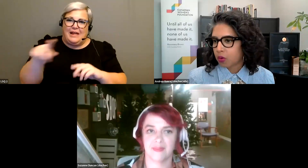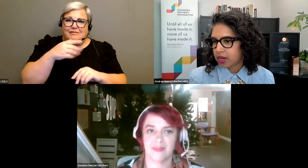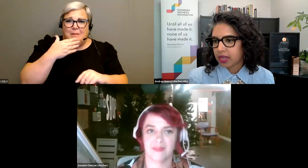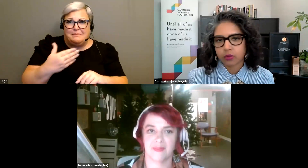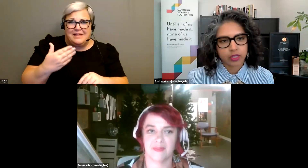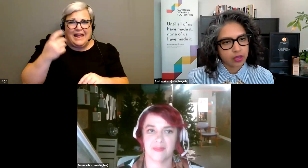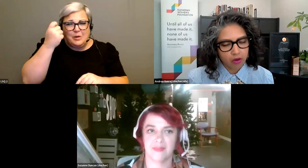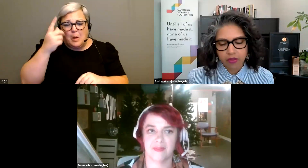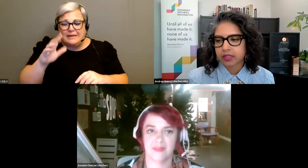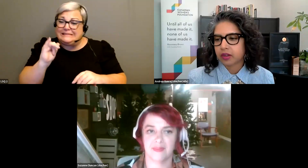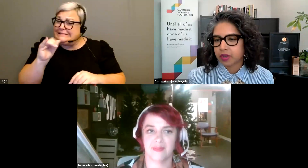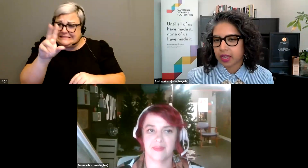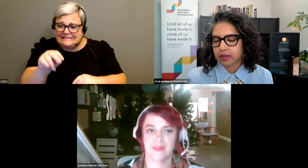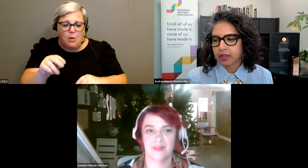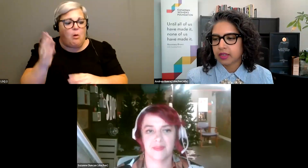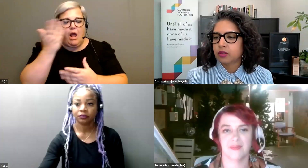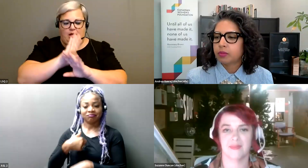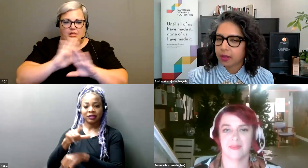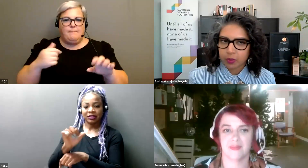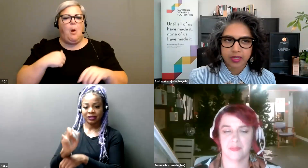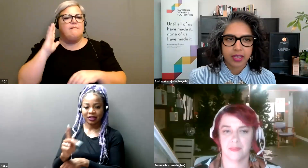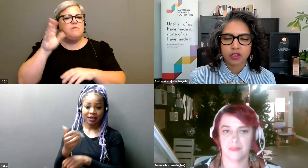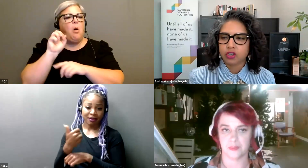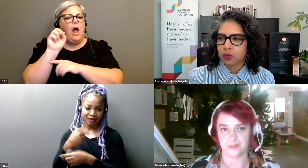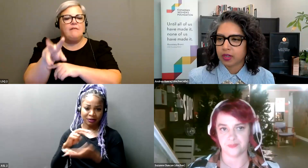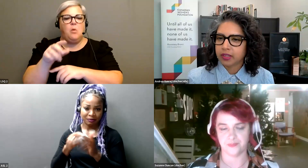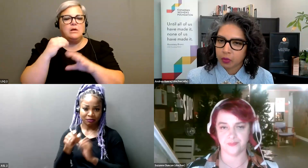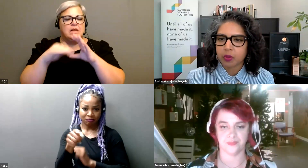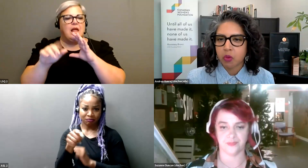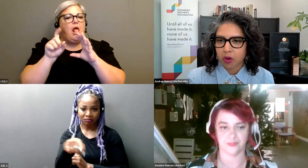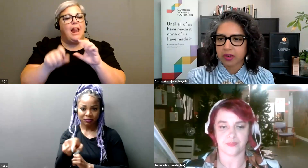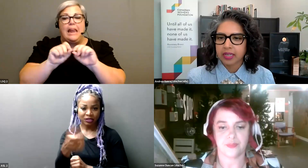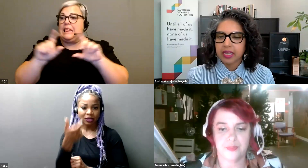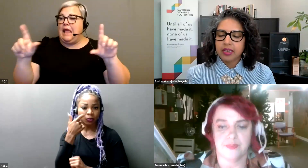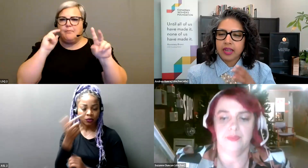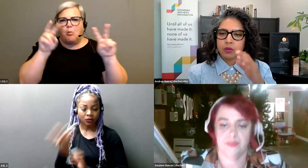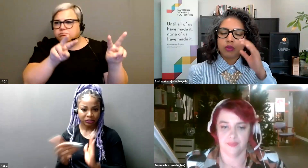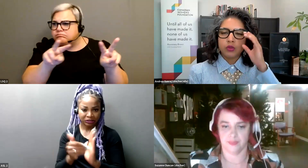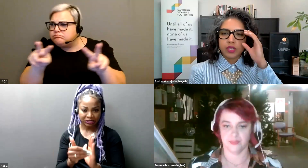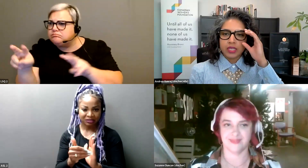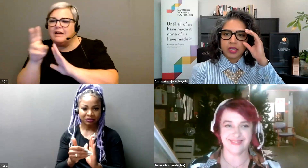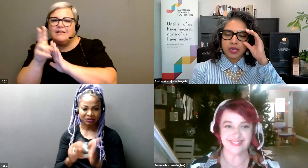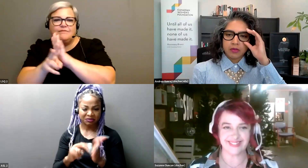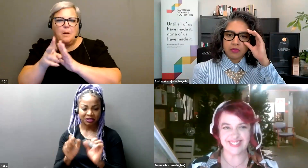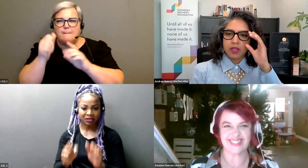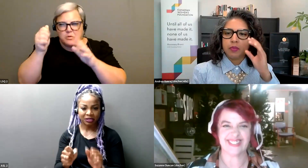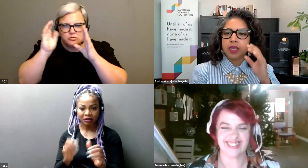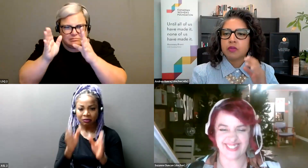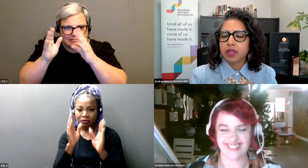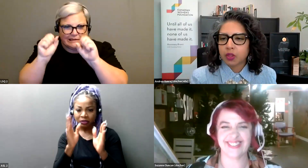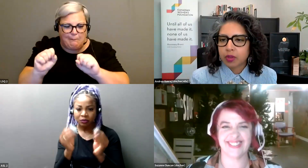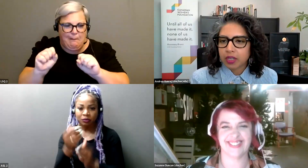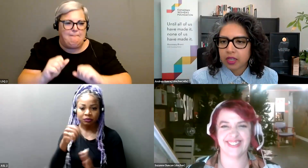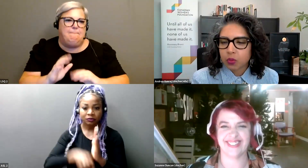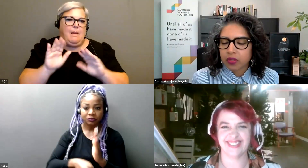this recording and you'll see all that stuff again to be able to pay attention to it a little bit more. Now, Suzanne Duncan, VP